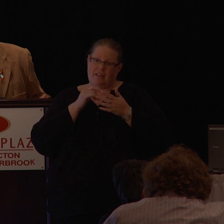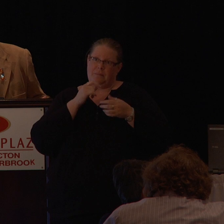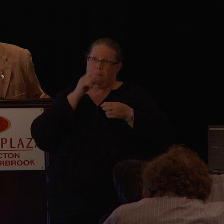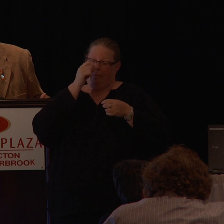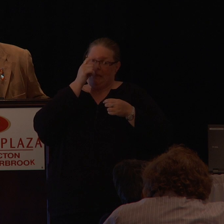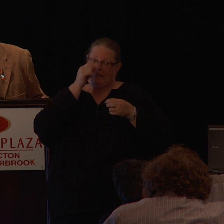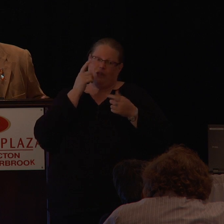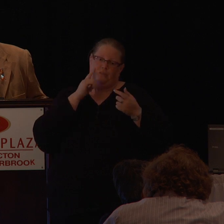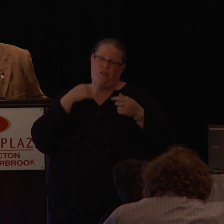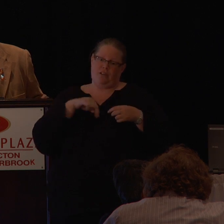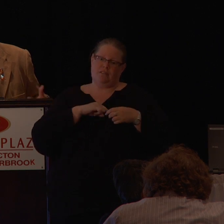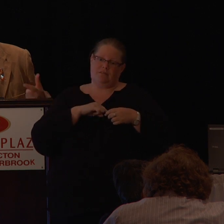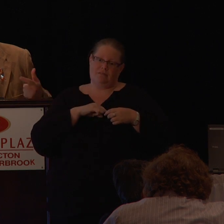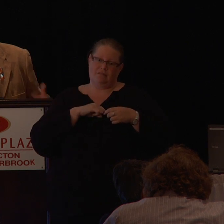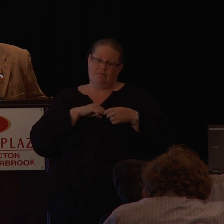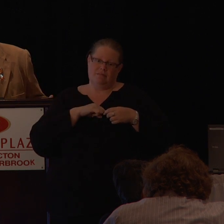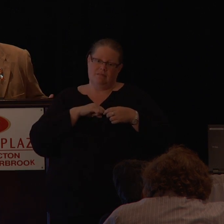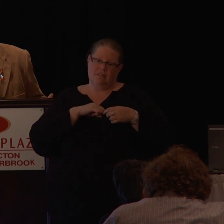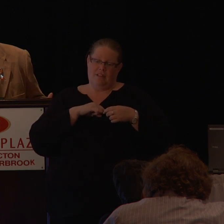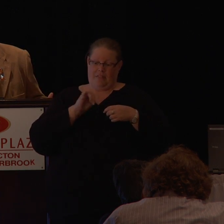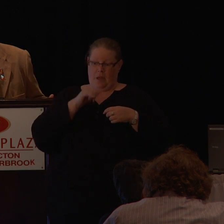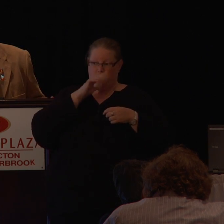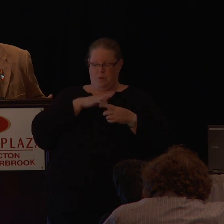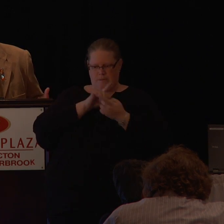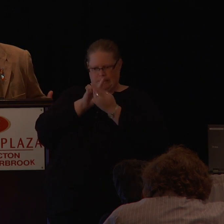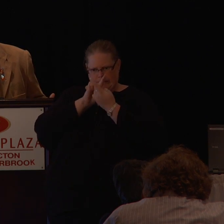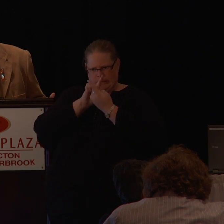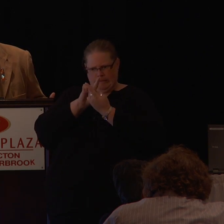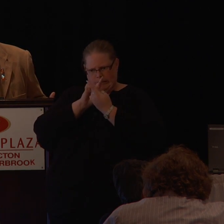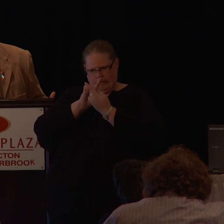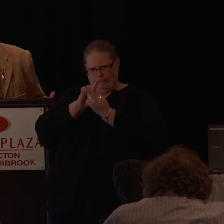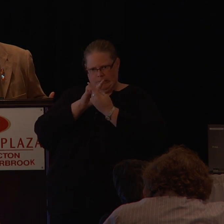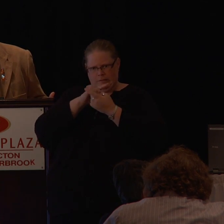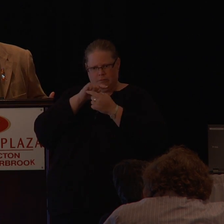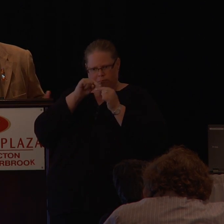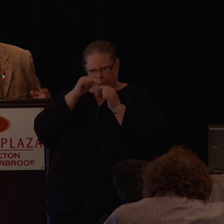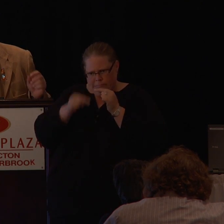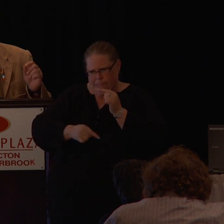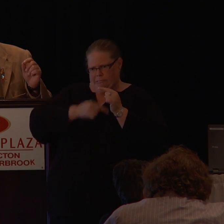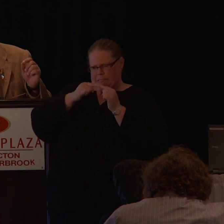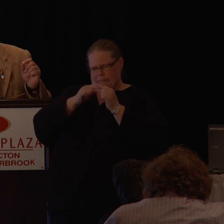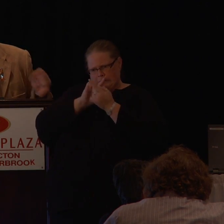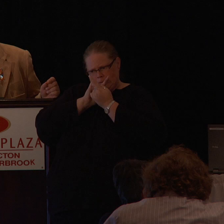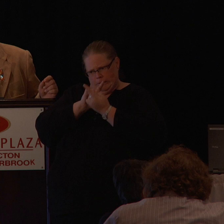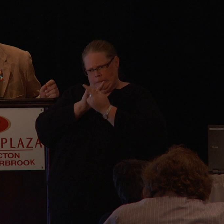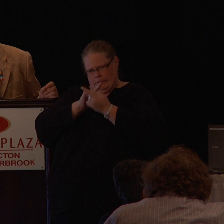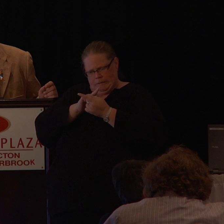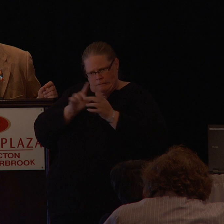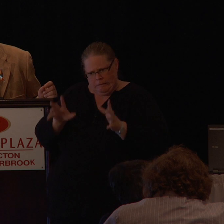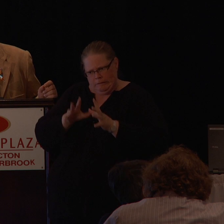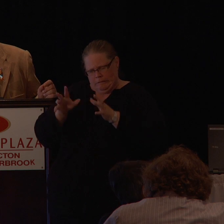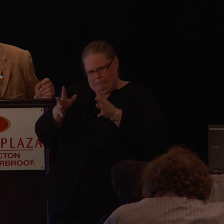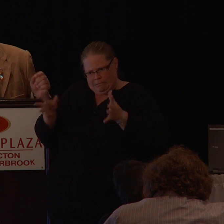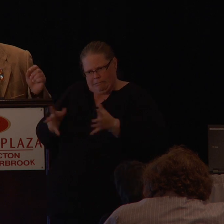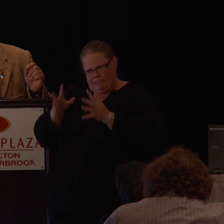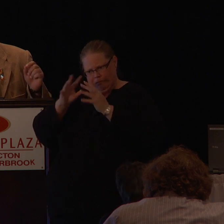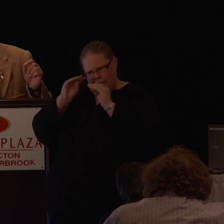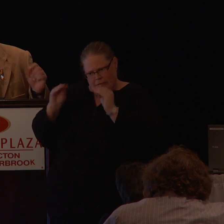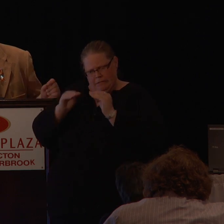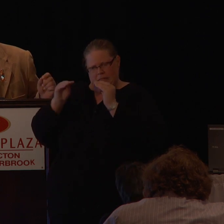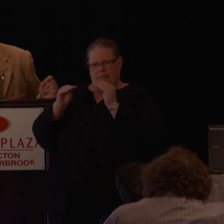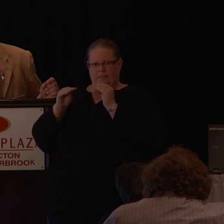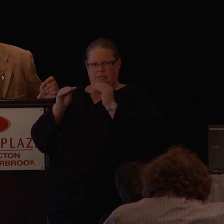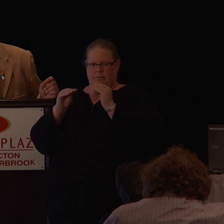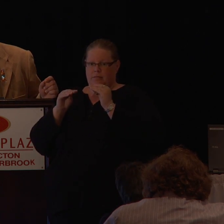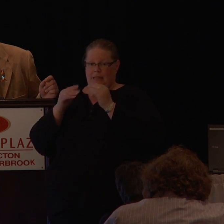That's a very big deal. This lady worked with my son all year in instructing him, and